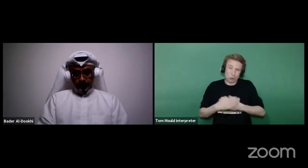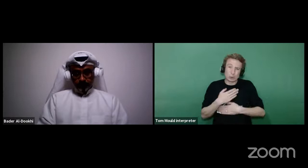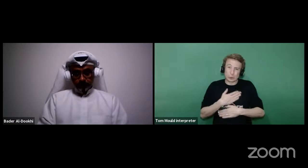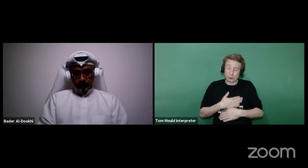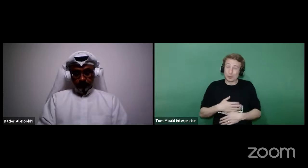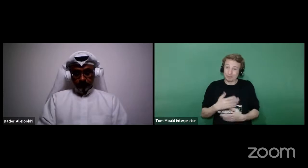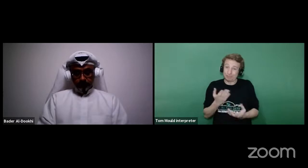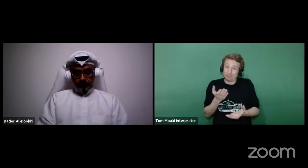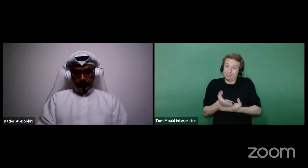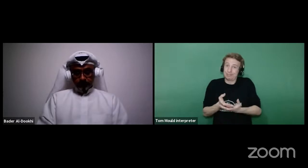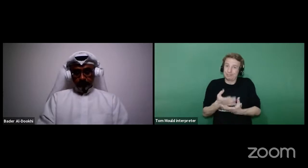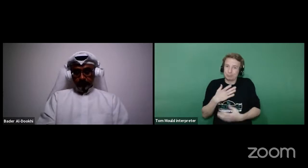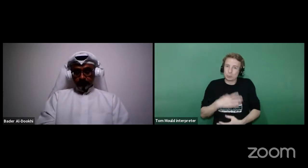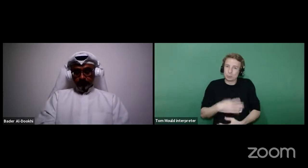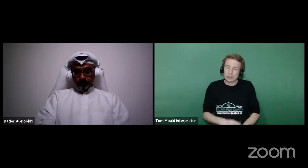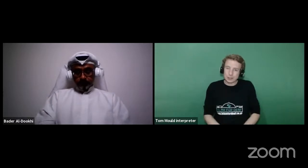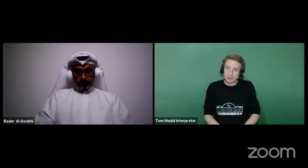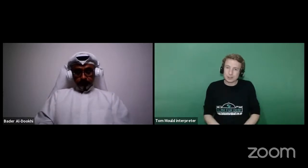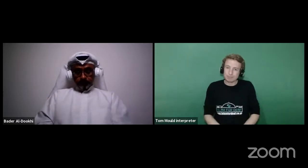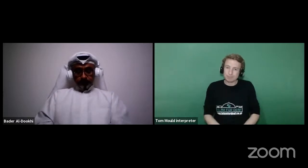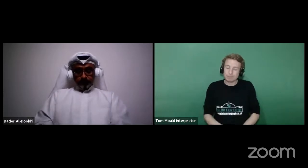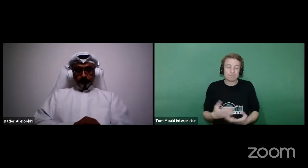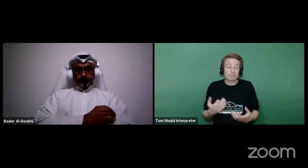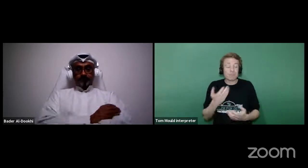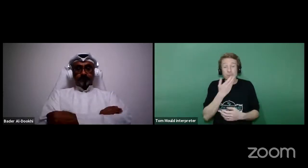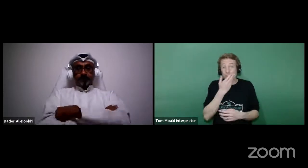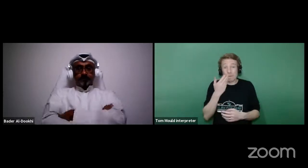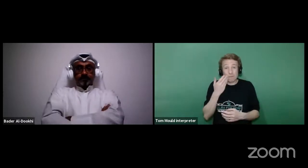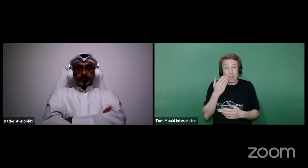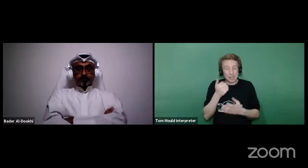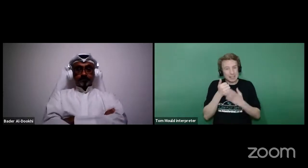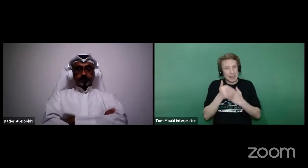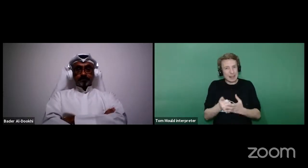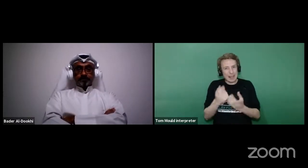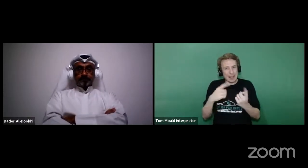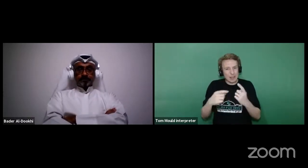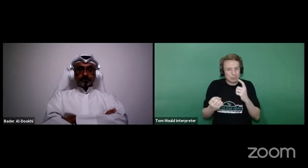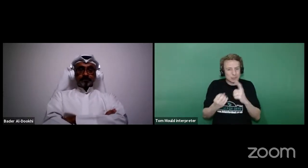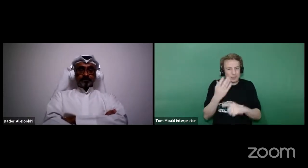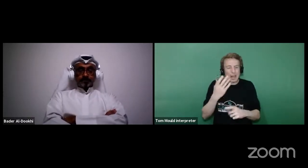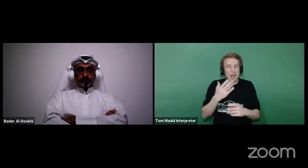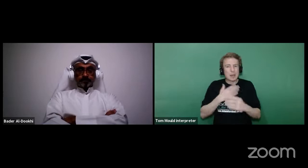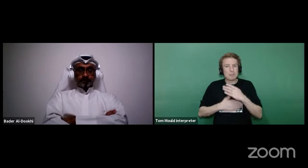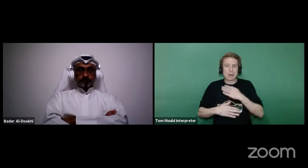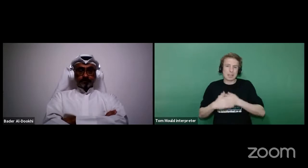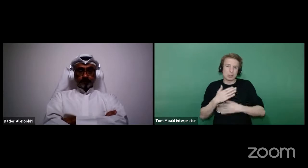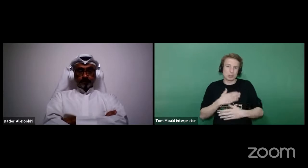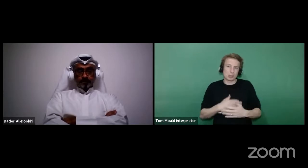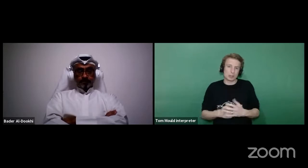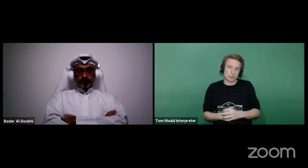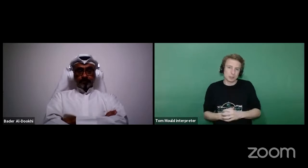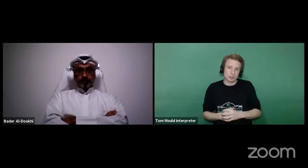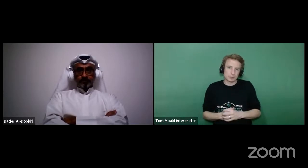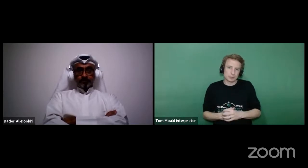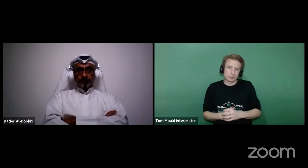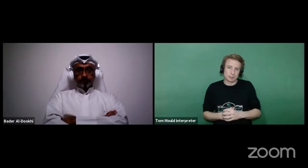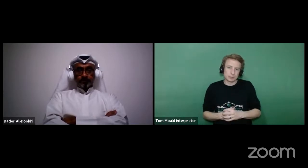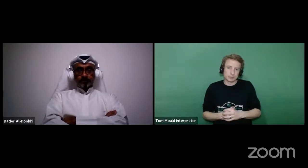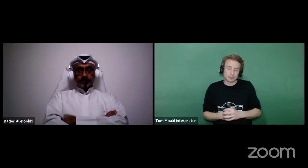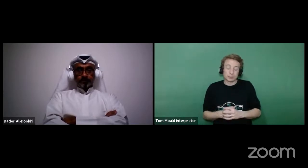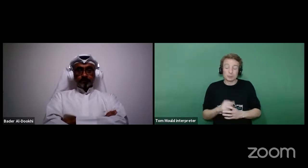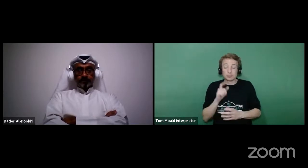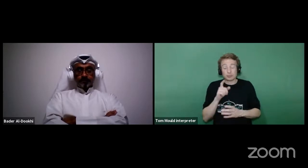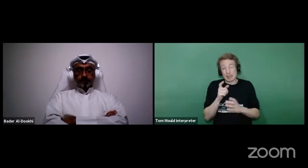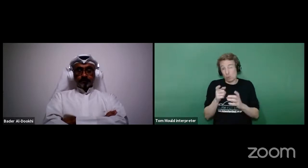this fasting, it develops this extent and this degree of patience. And then on top of this, that